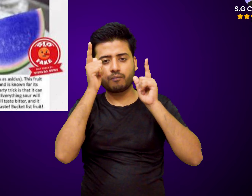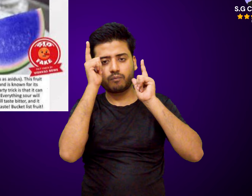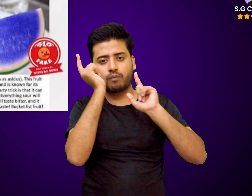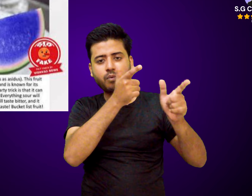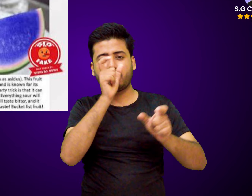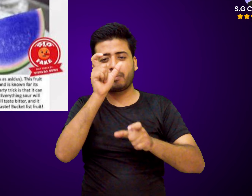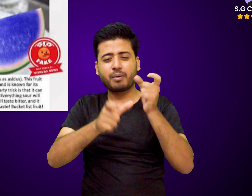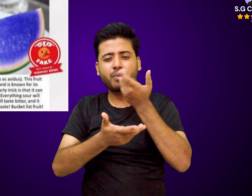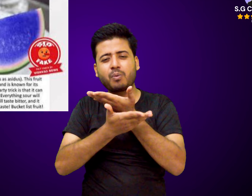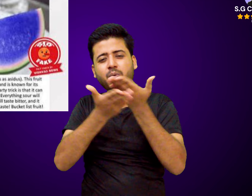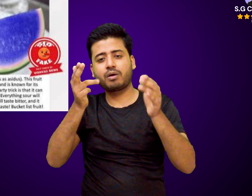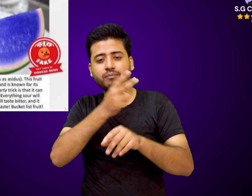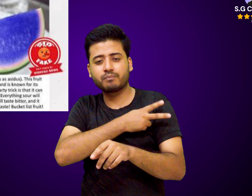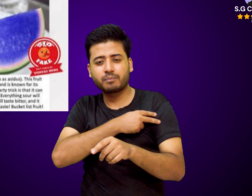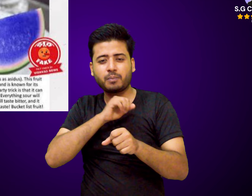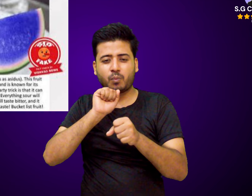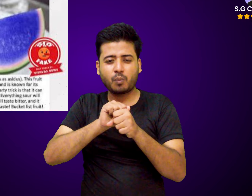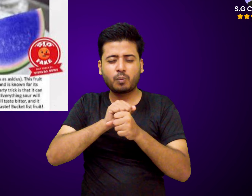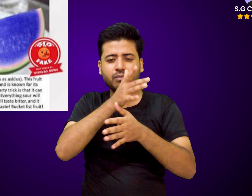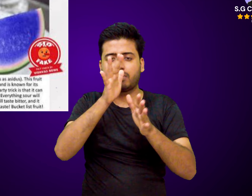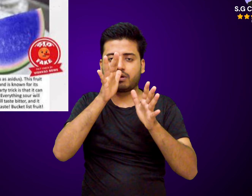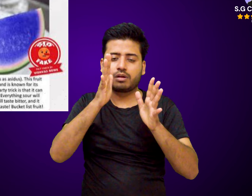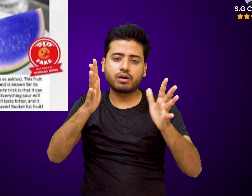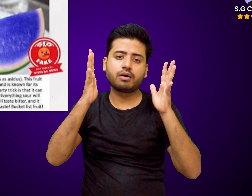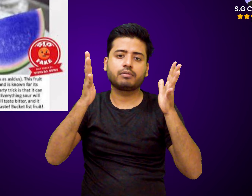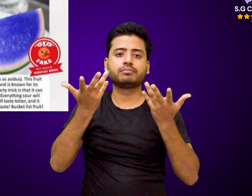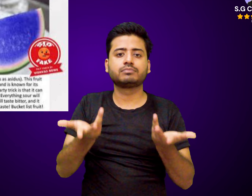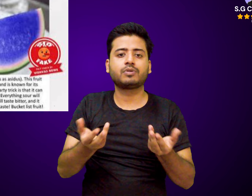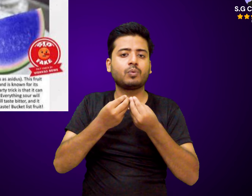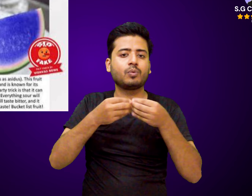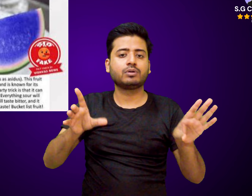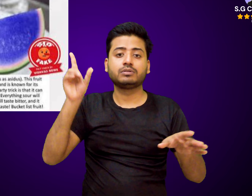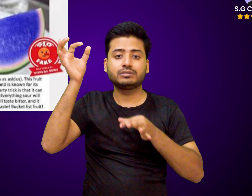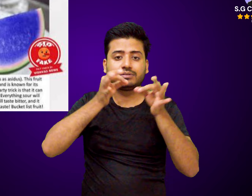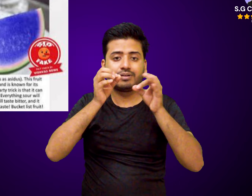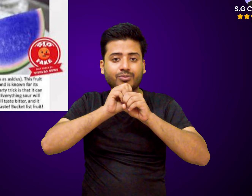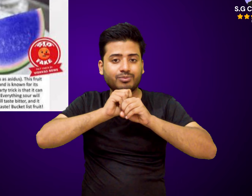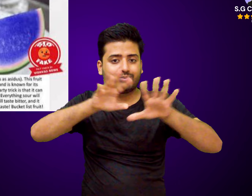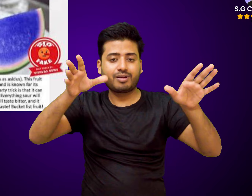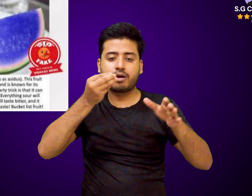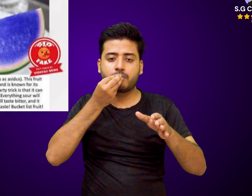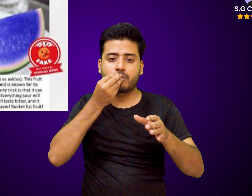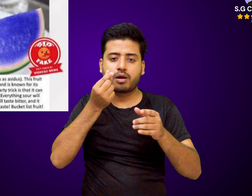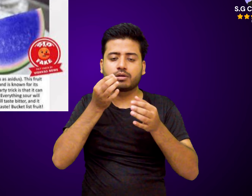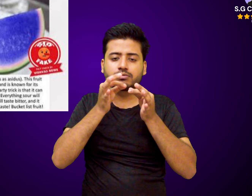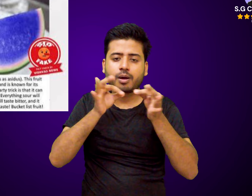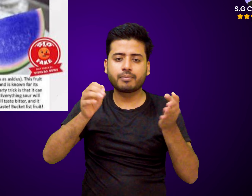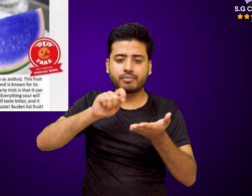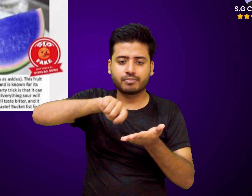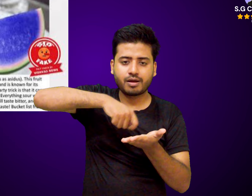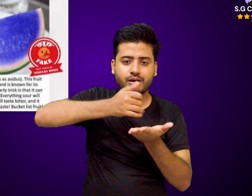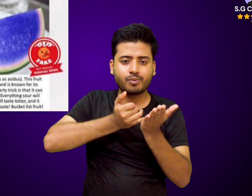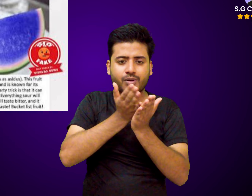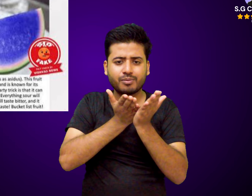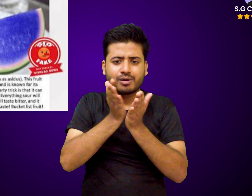work, and one of those countries was Iraq. Her daughter and I were buddies, and we used to play together every day. Our moms